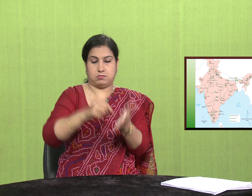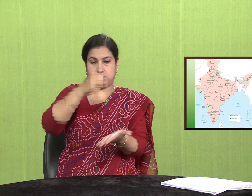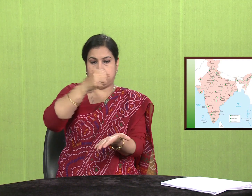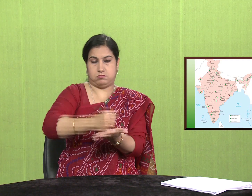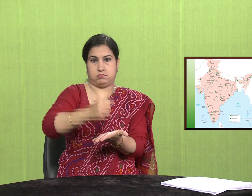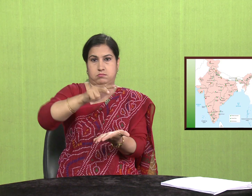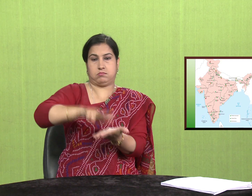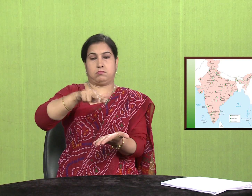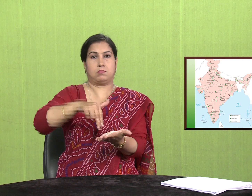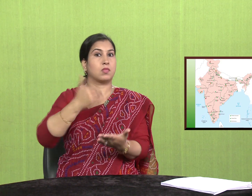1972.